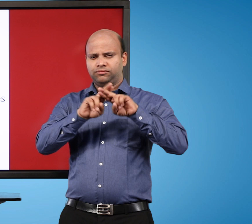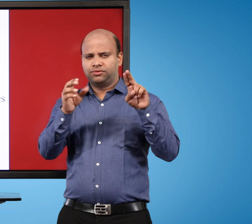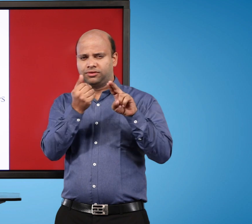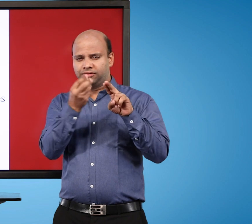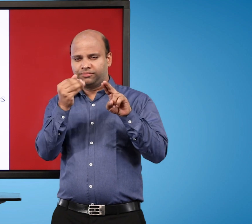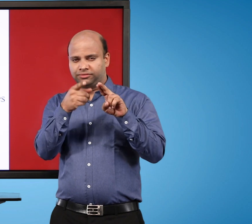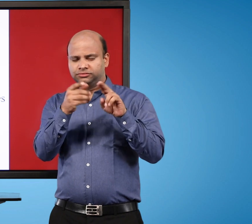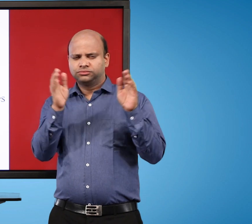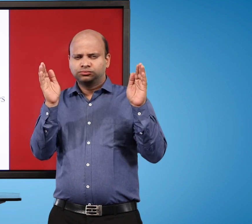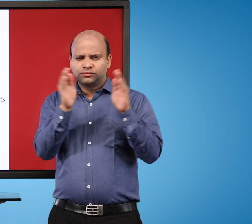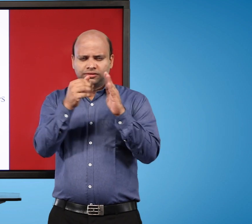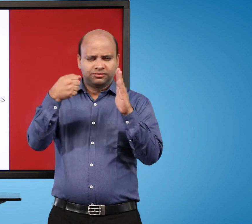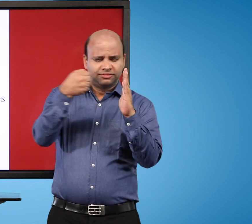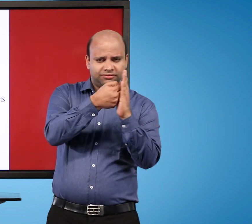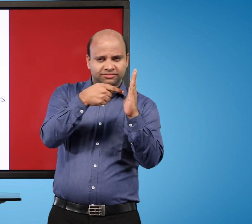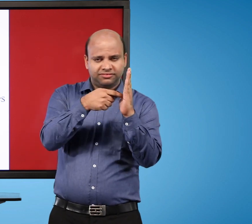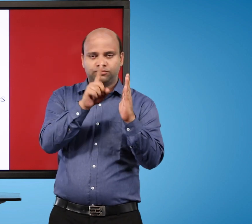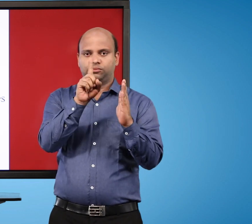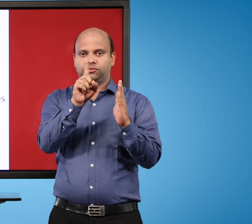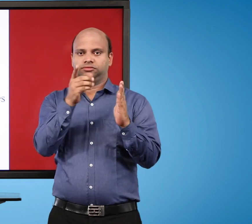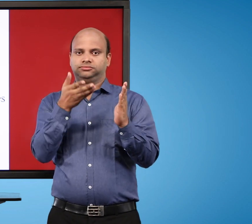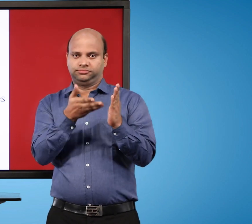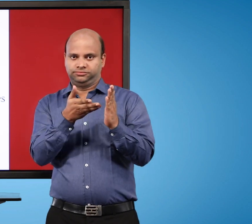1 is the smallest whole number.